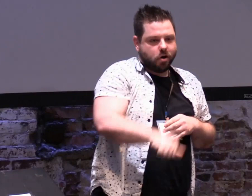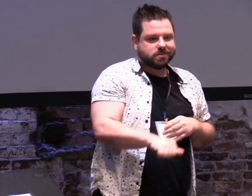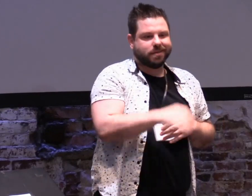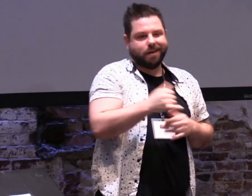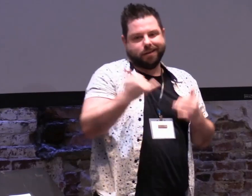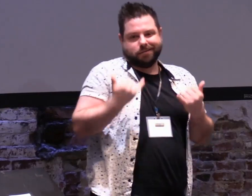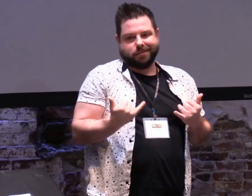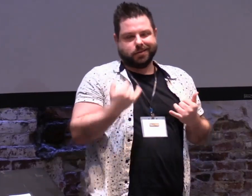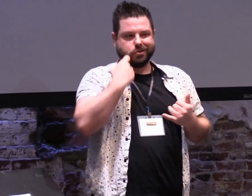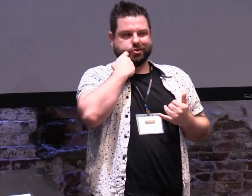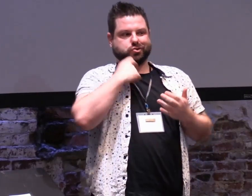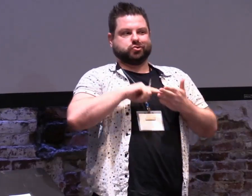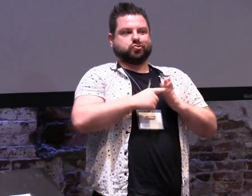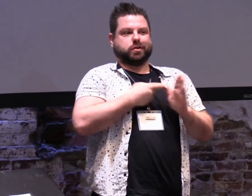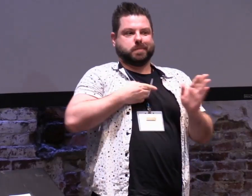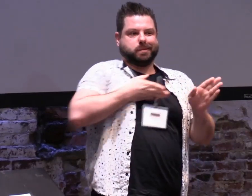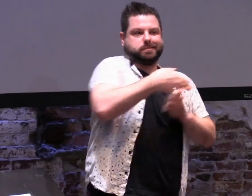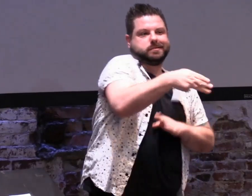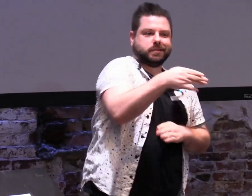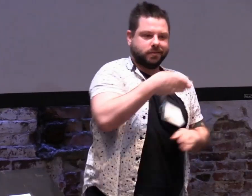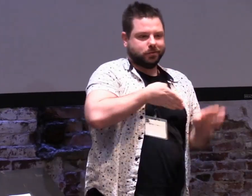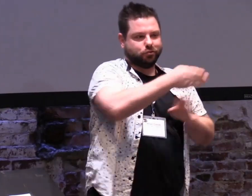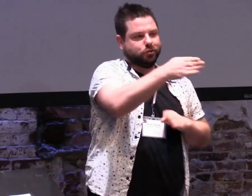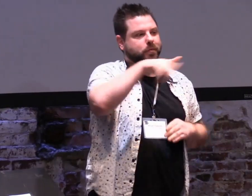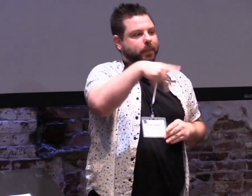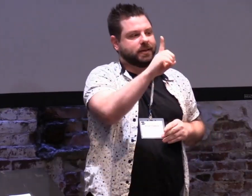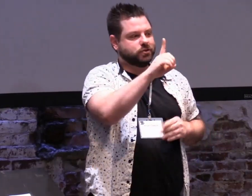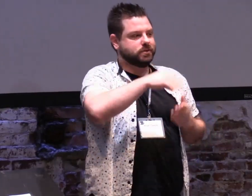I work with a lot of them, an artistic interpreter for the deaf.